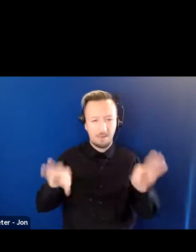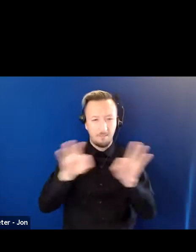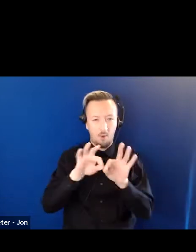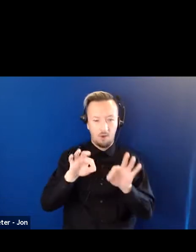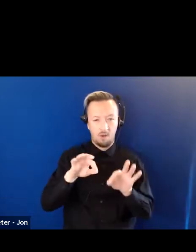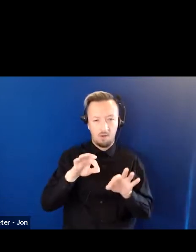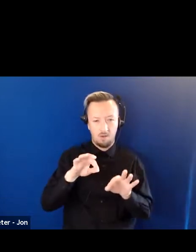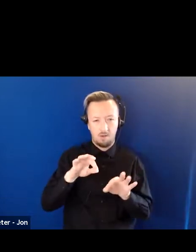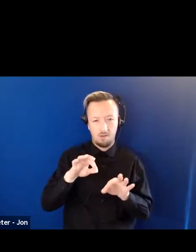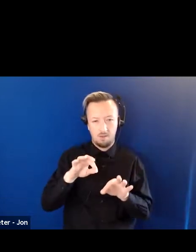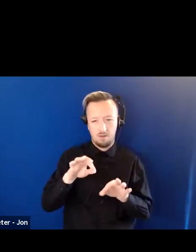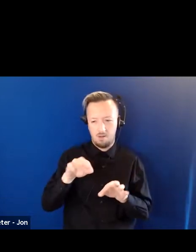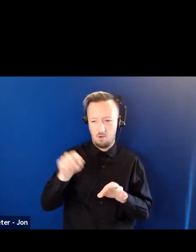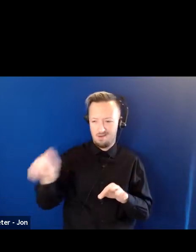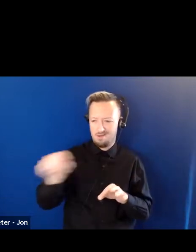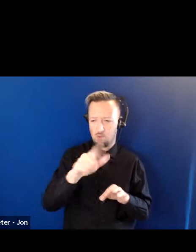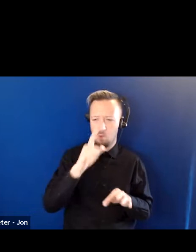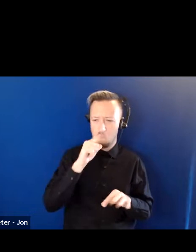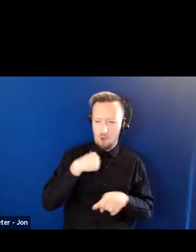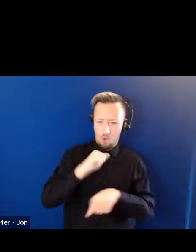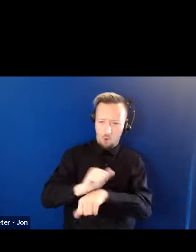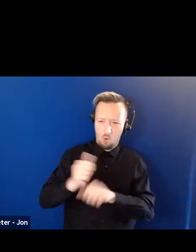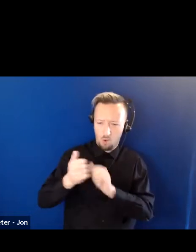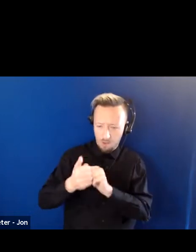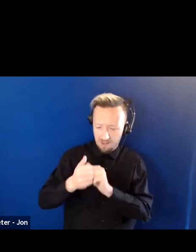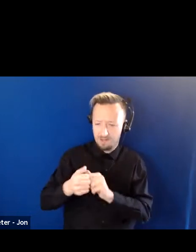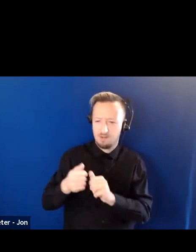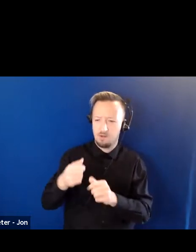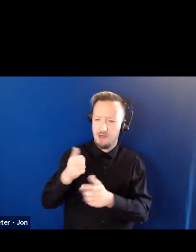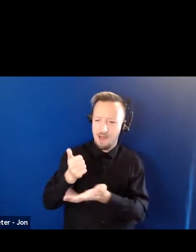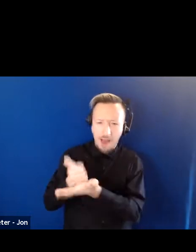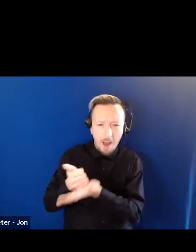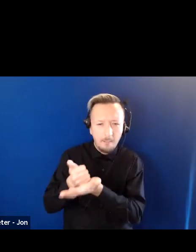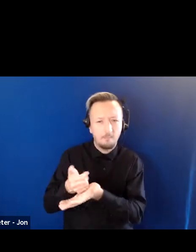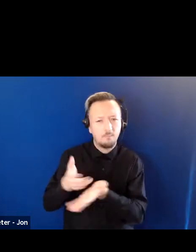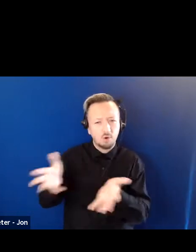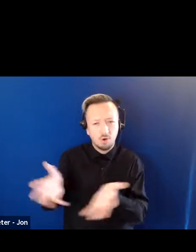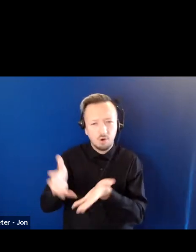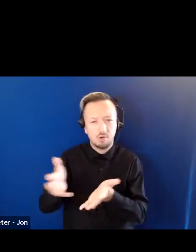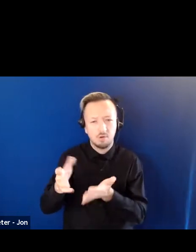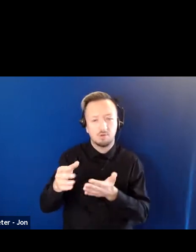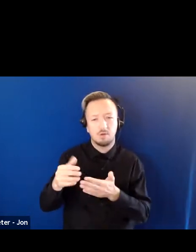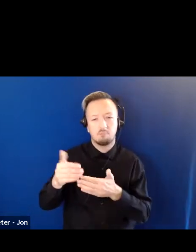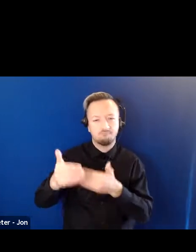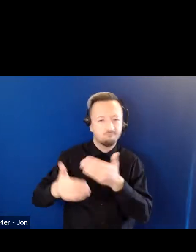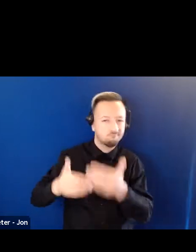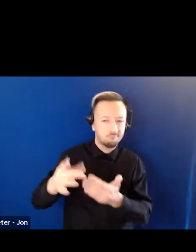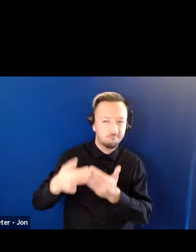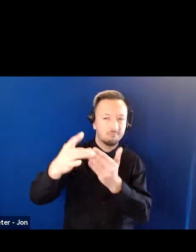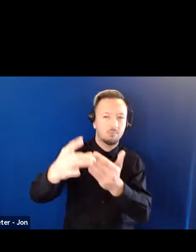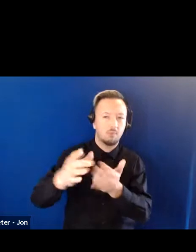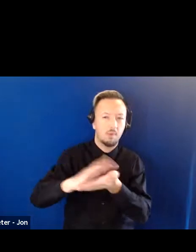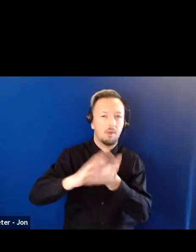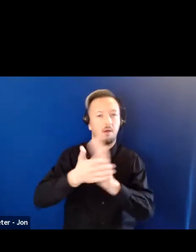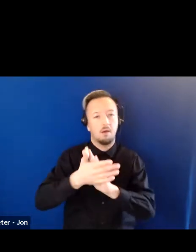that we're working with and really start to groom them in this process. For the directors who happen to be